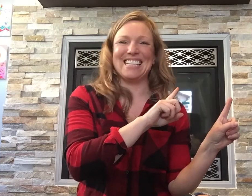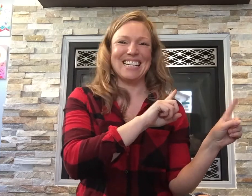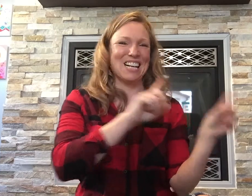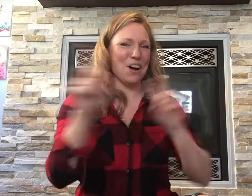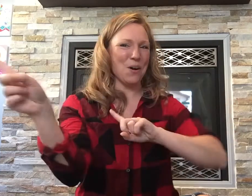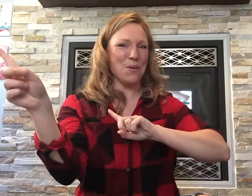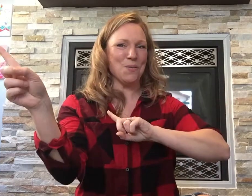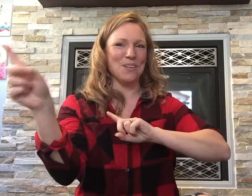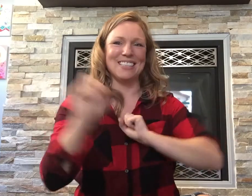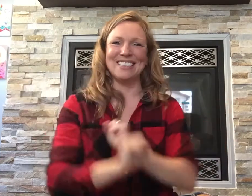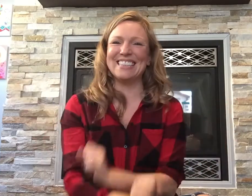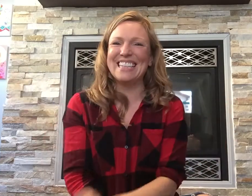go.